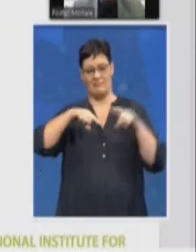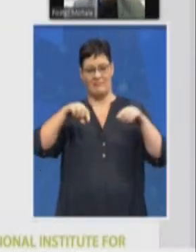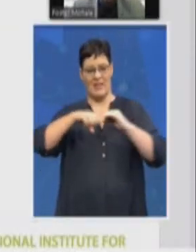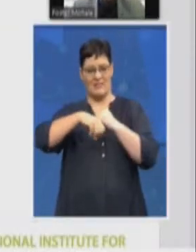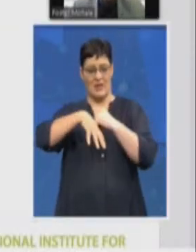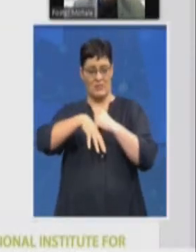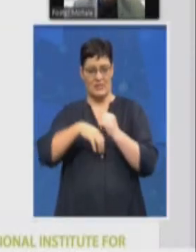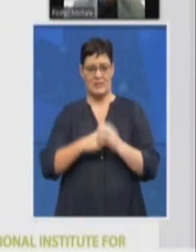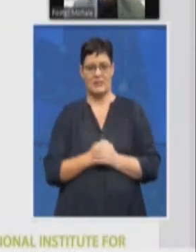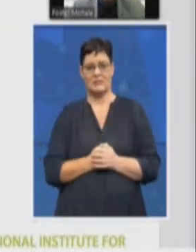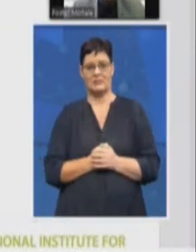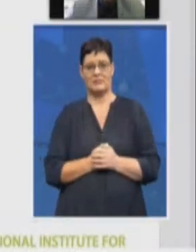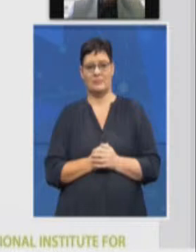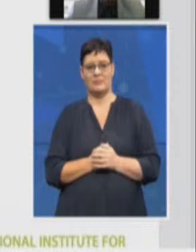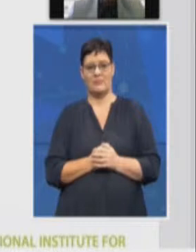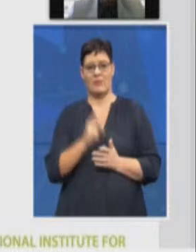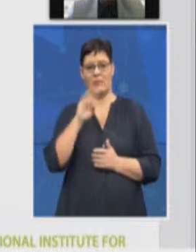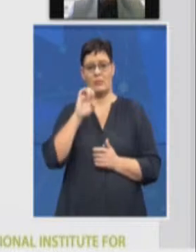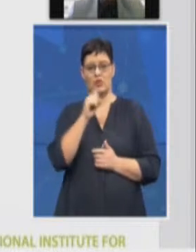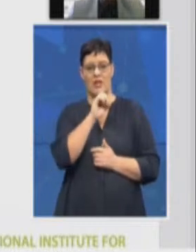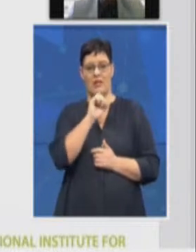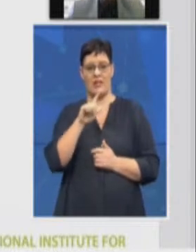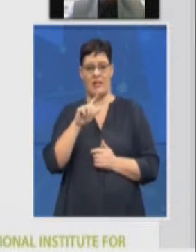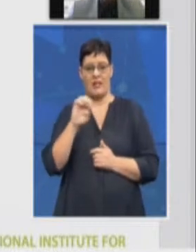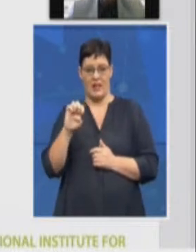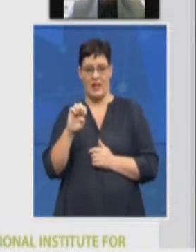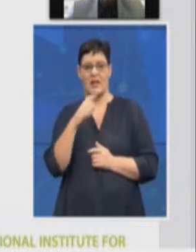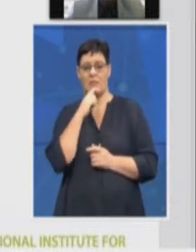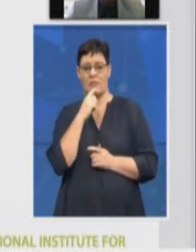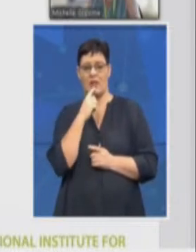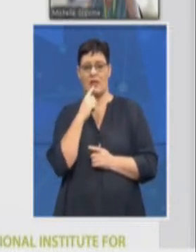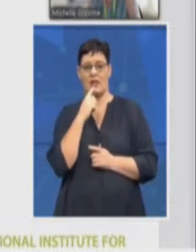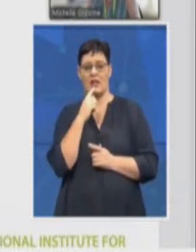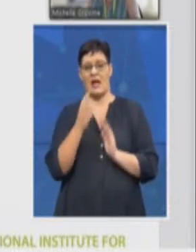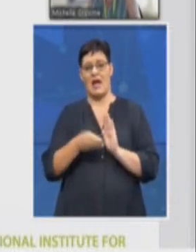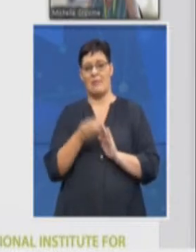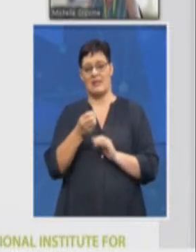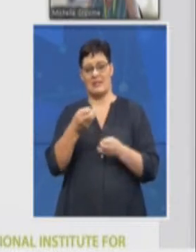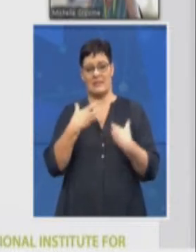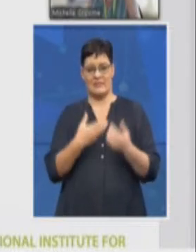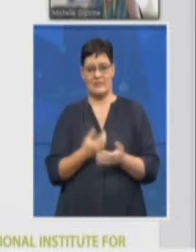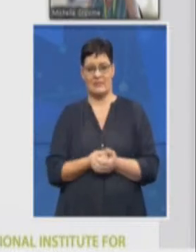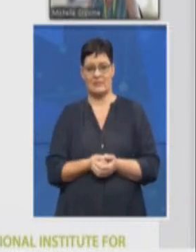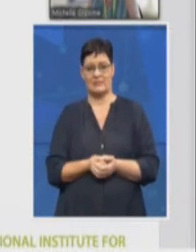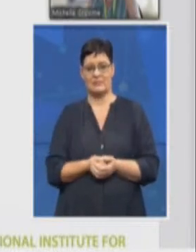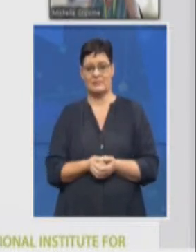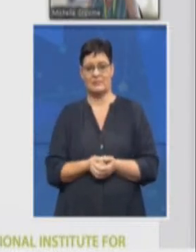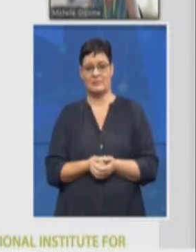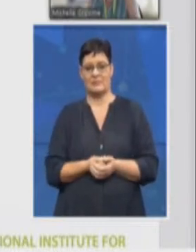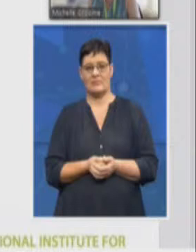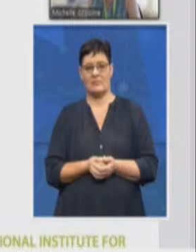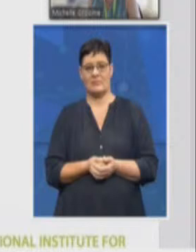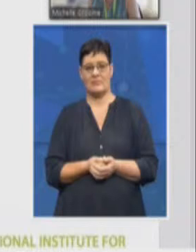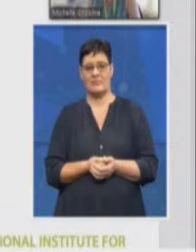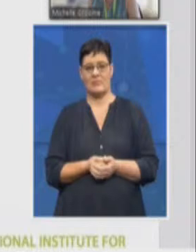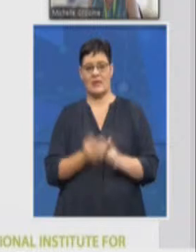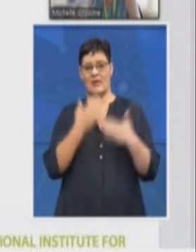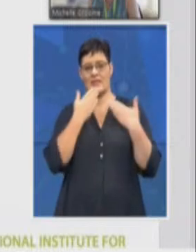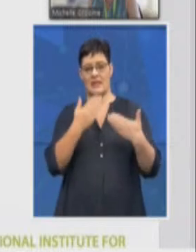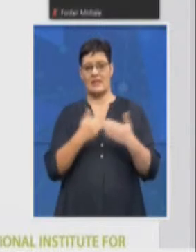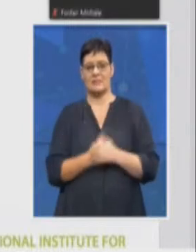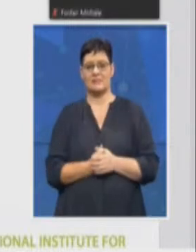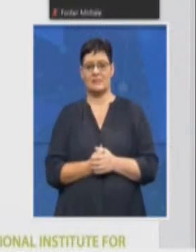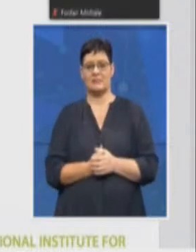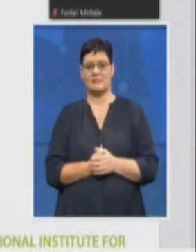to give us that update. Over to you, Dr. Michelle. Yes, sure. Thanks. Just trying to share my screen.